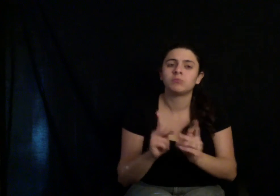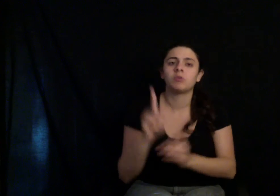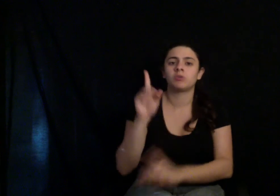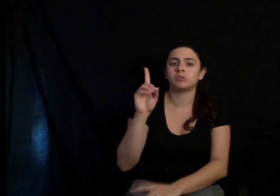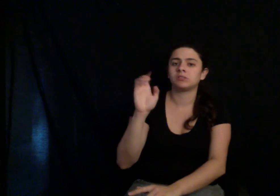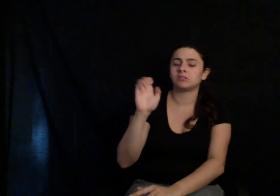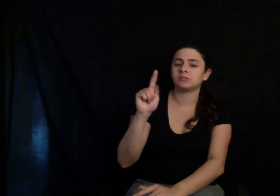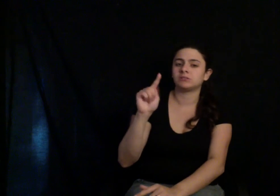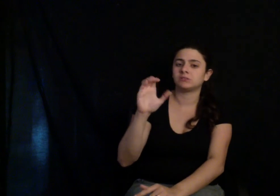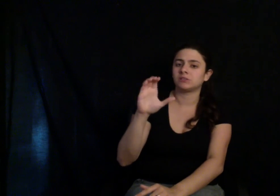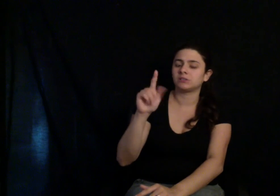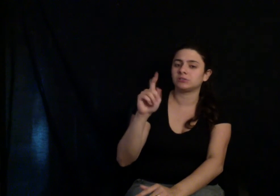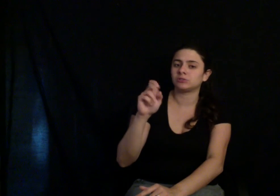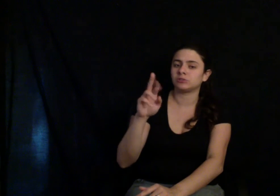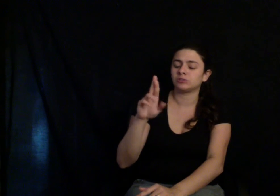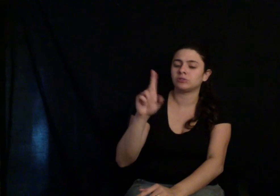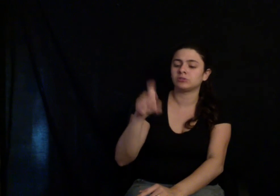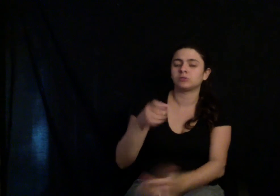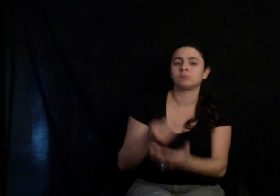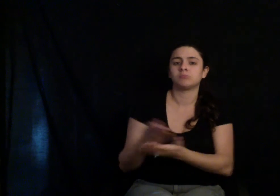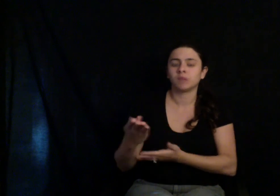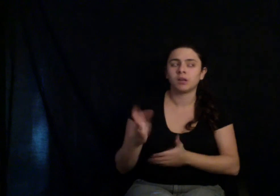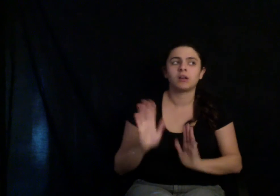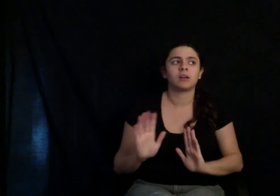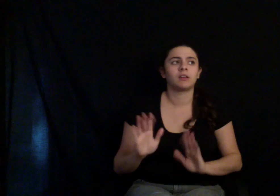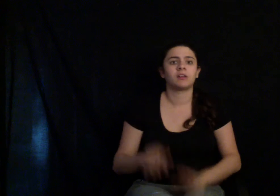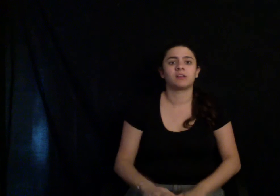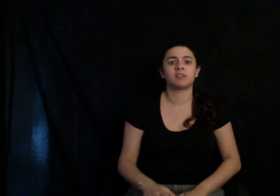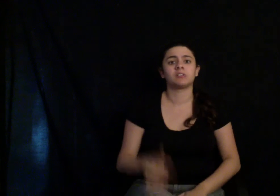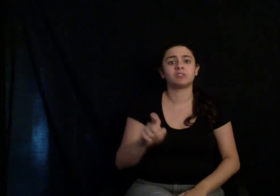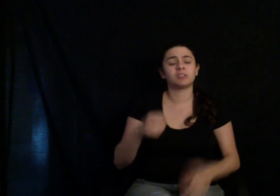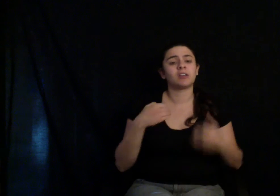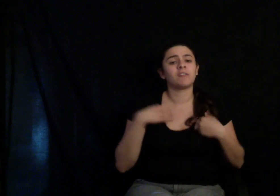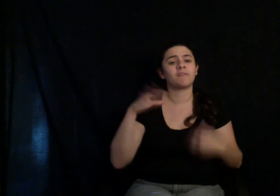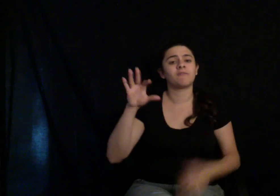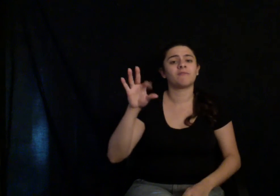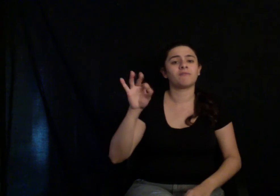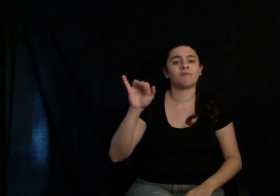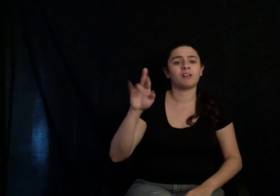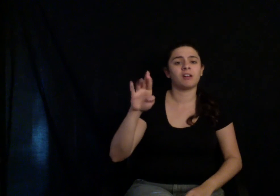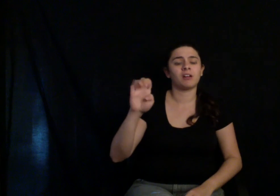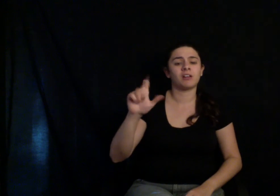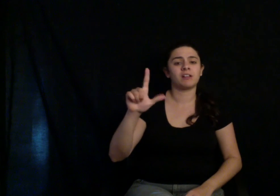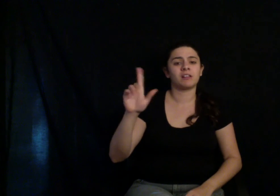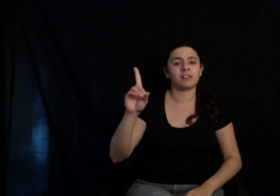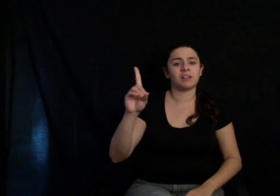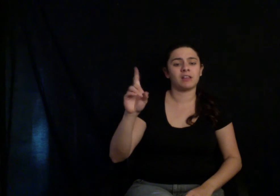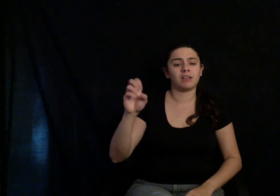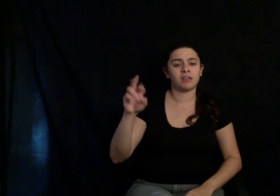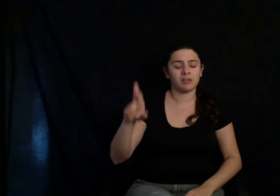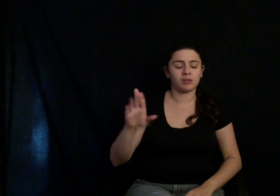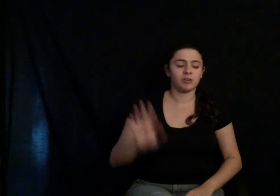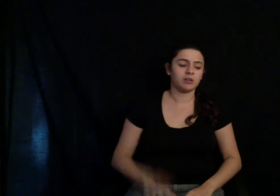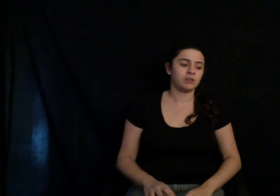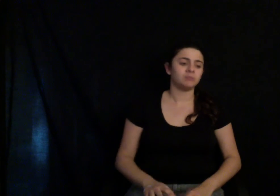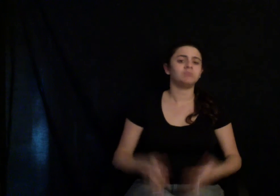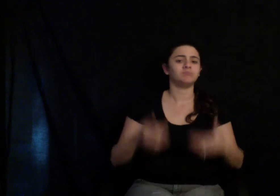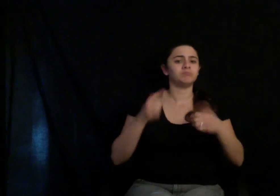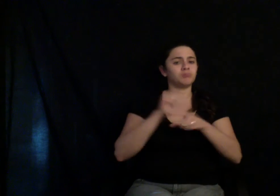if you live on a top floor like that, get a fire ladder and rehearse. And what really sucks is that everything I'm talking to you about